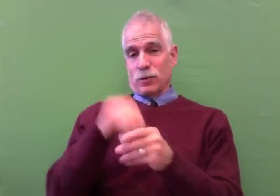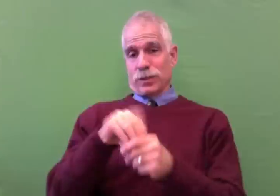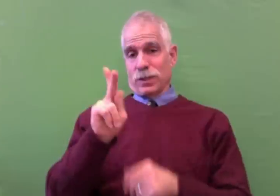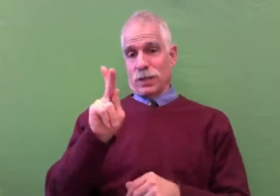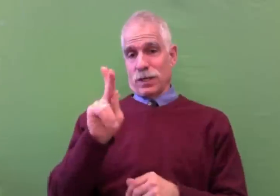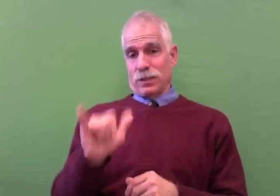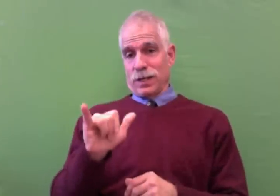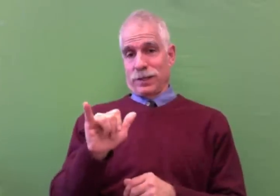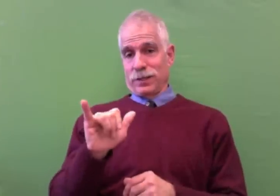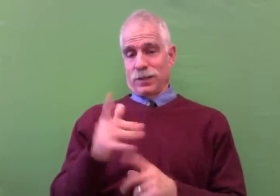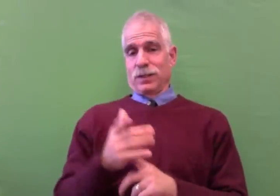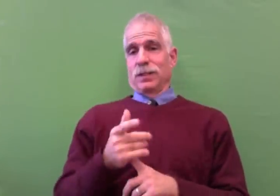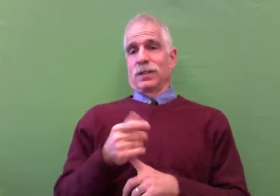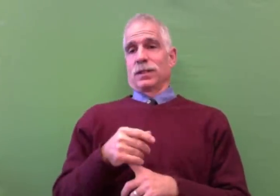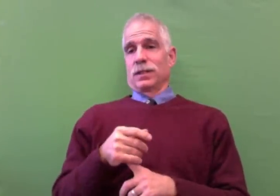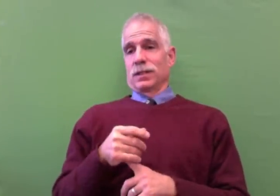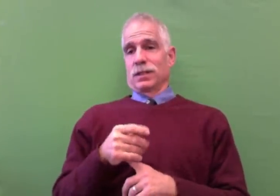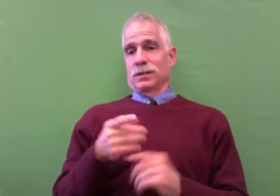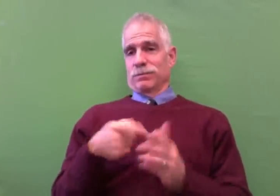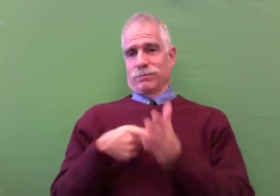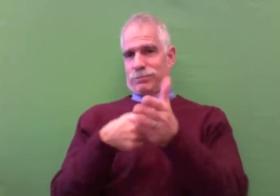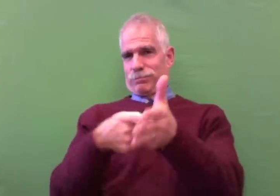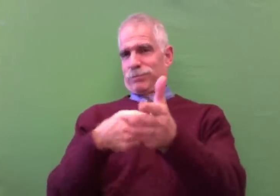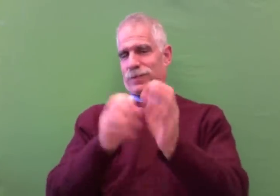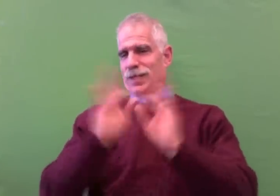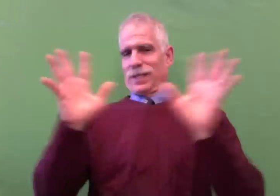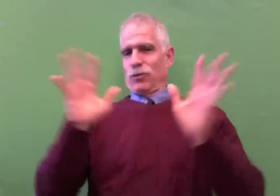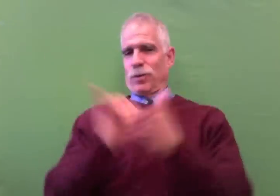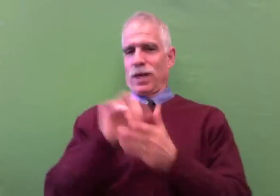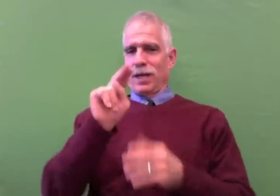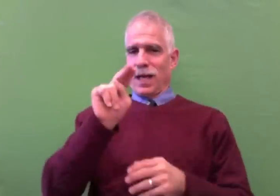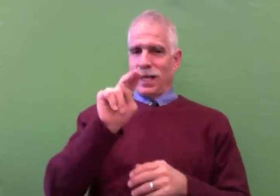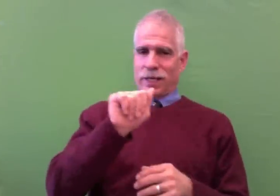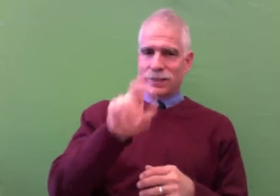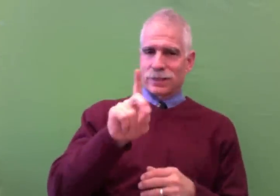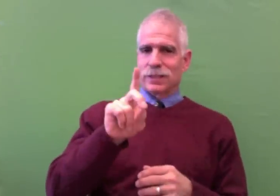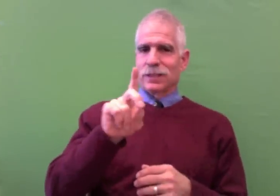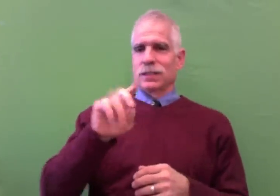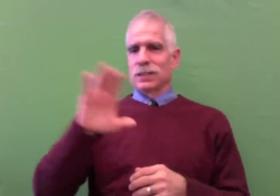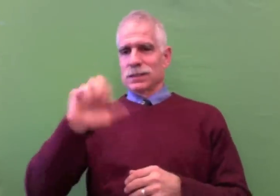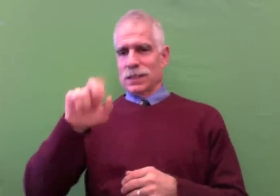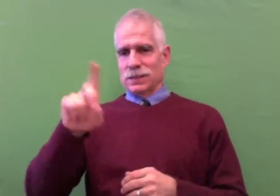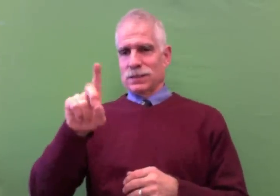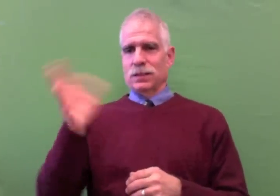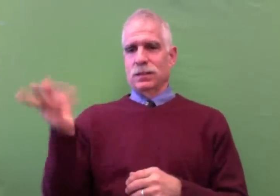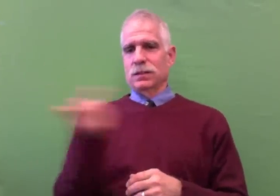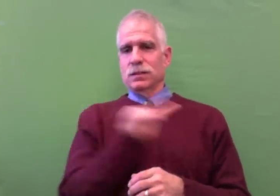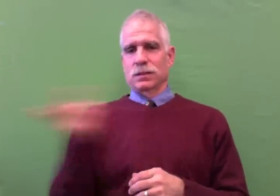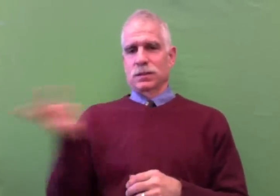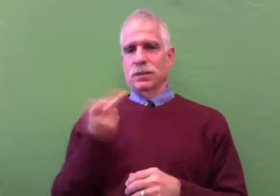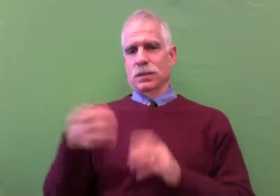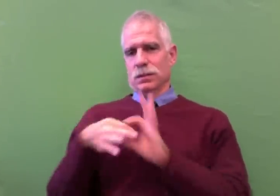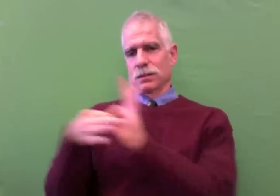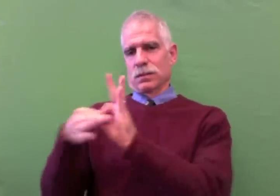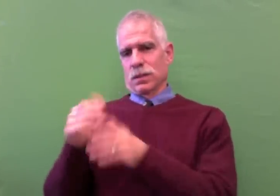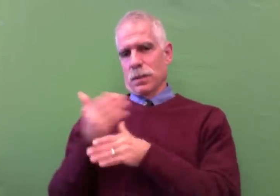At the NAD convention in Kentucky, it was evidenced clearly that